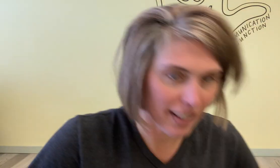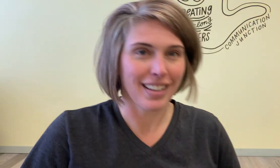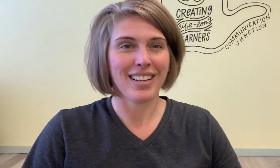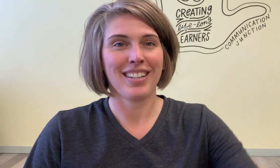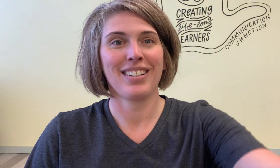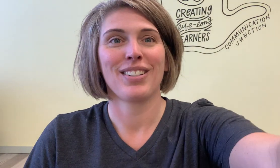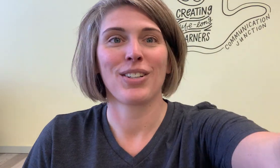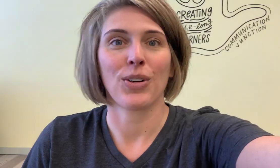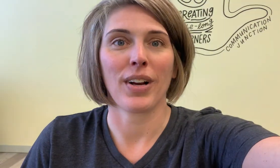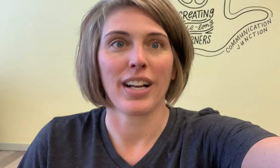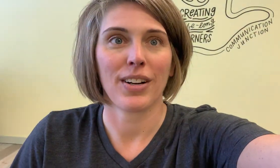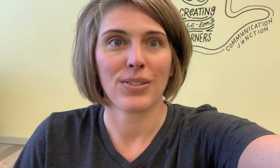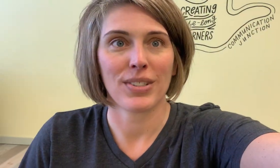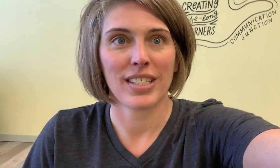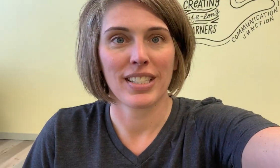the